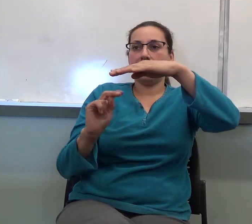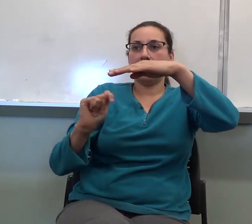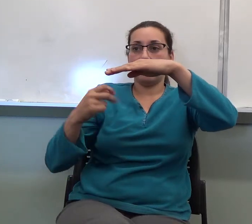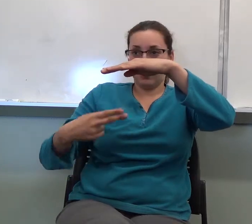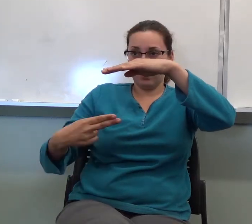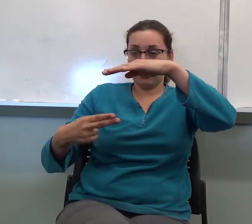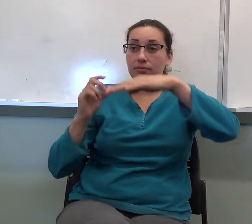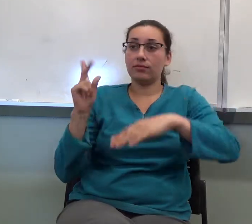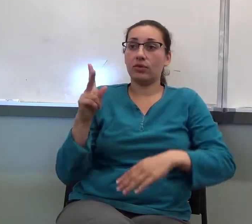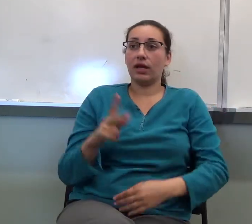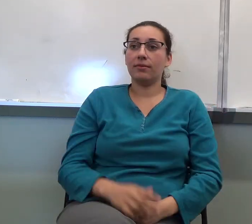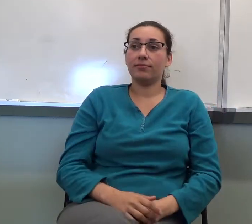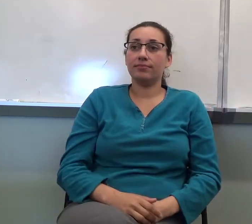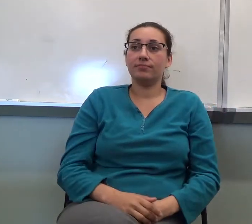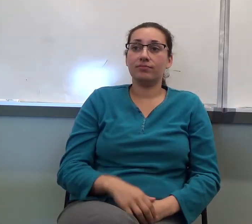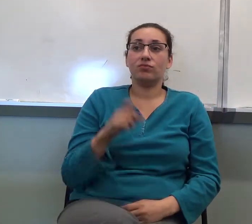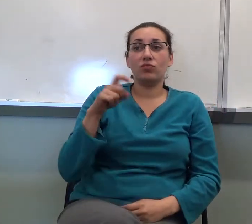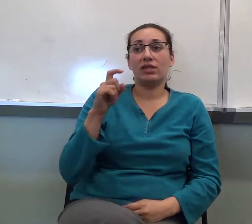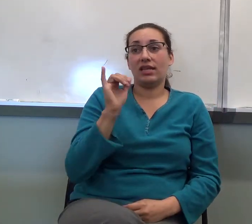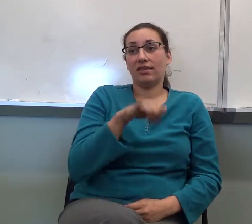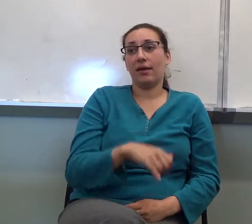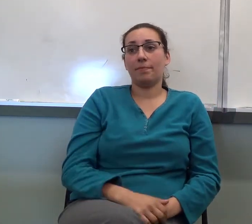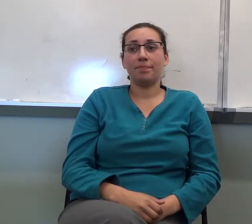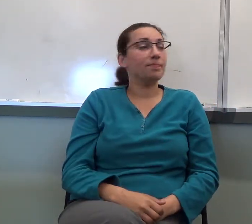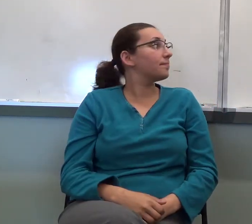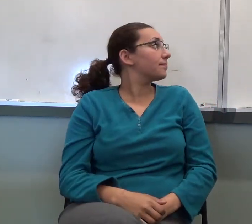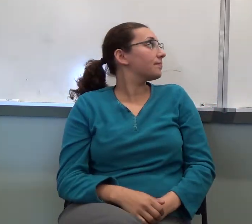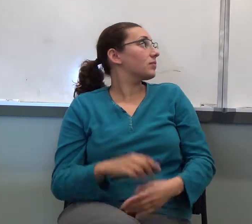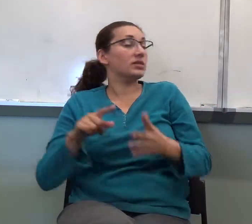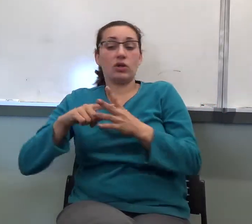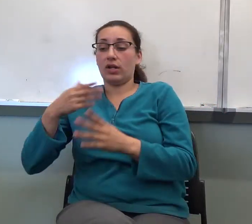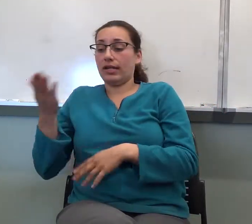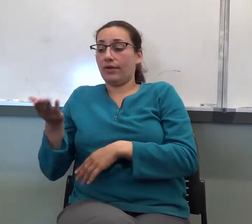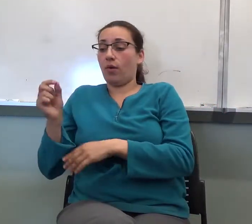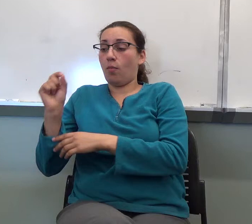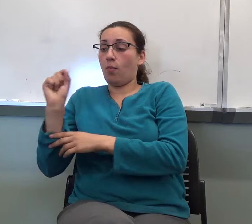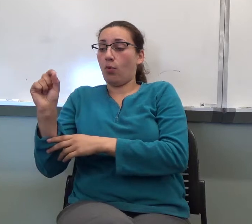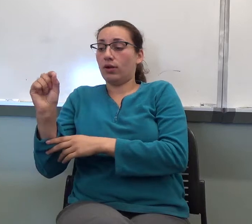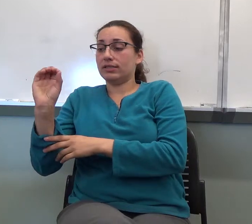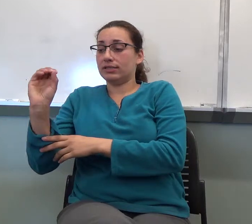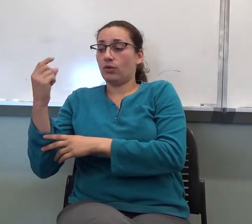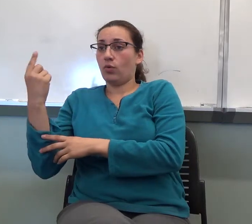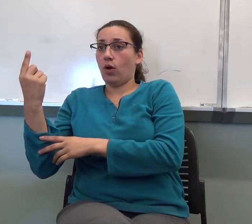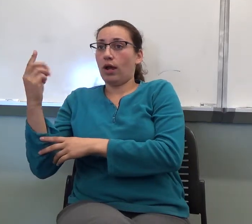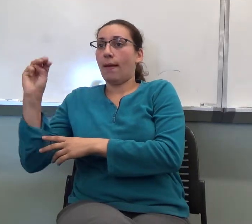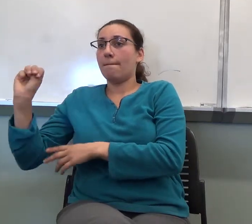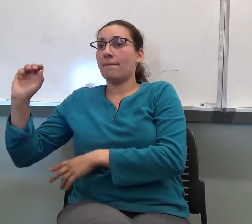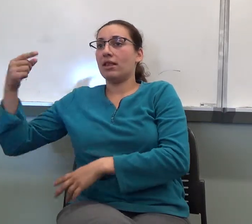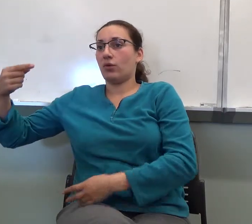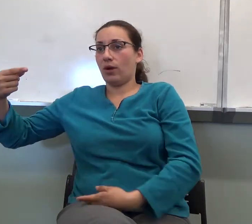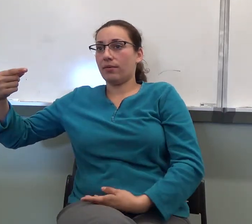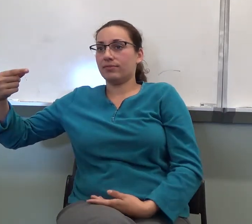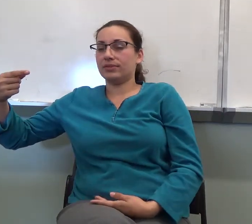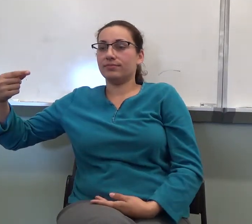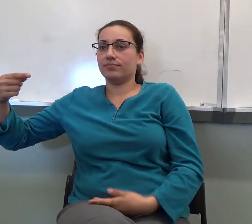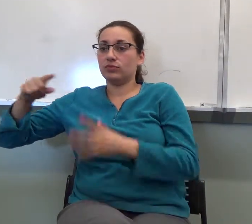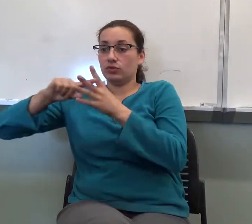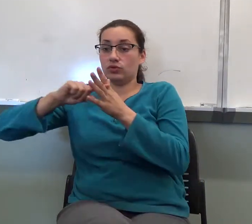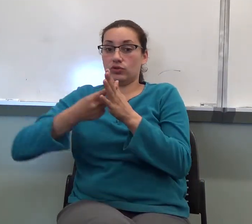that, because we're starting over here with 0.01 milligrams. That means our starting point is here, and